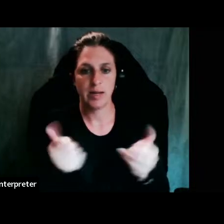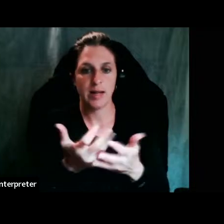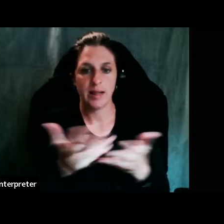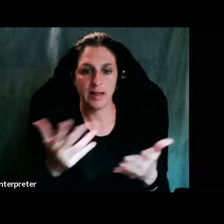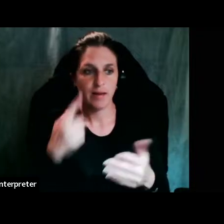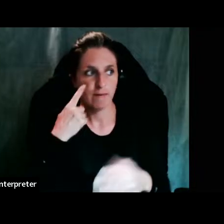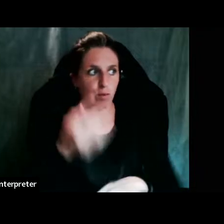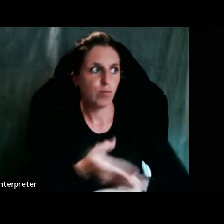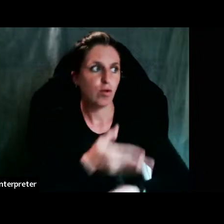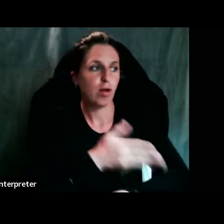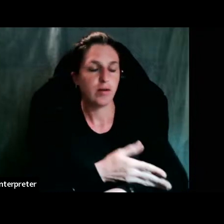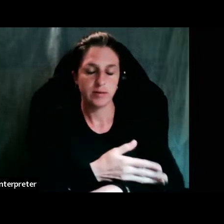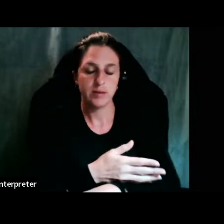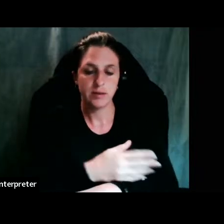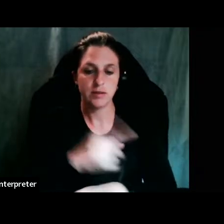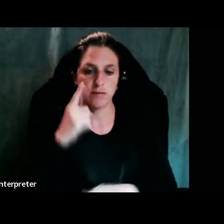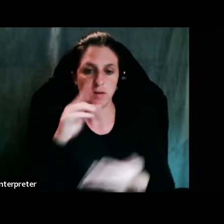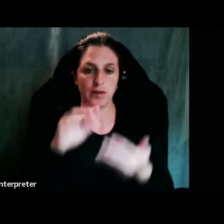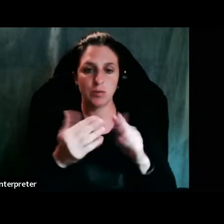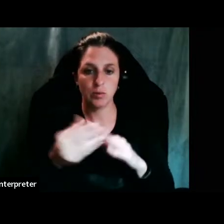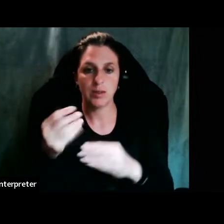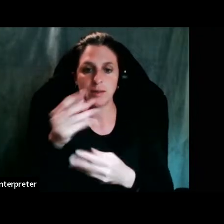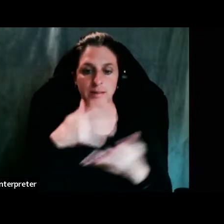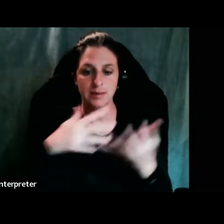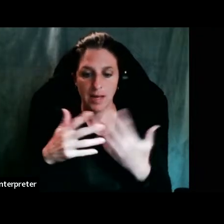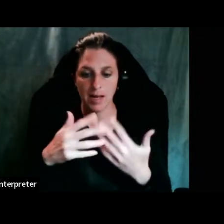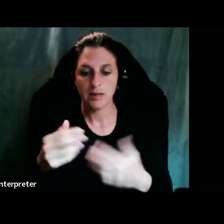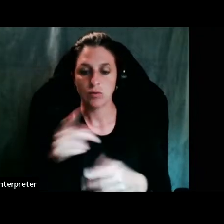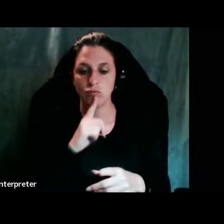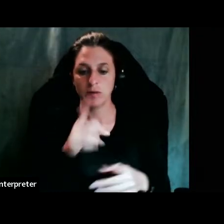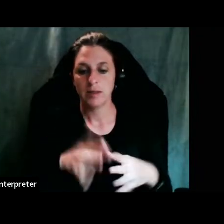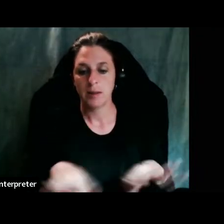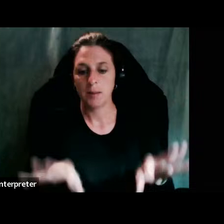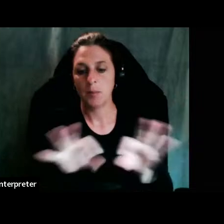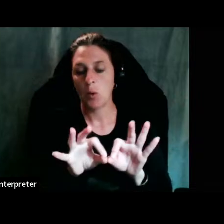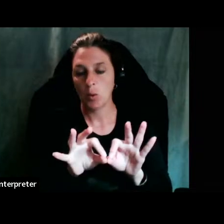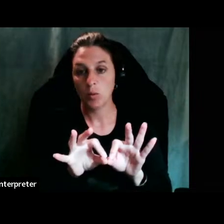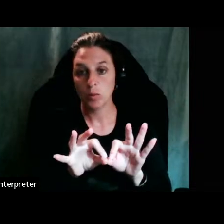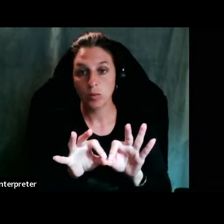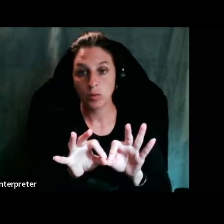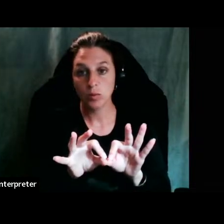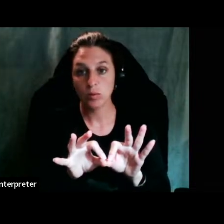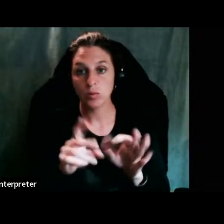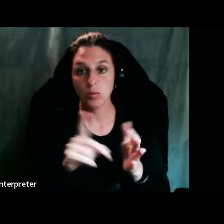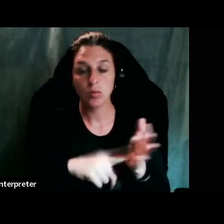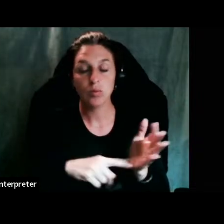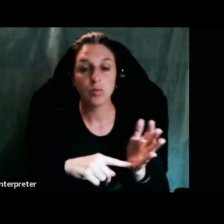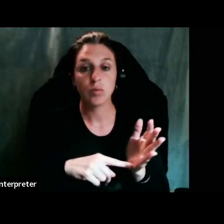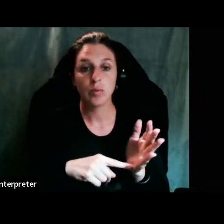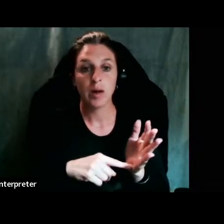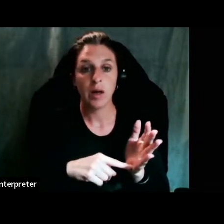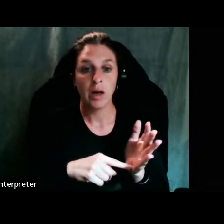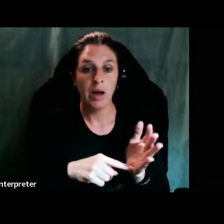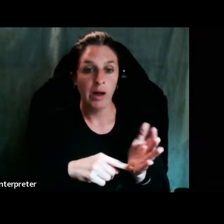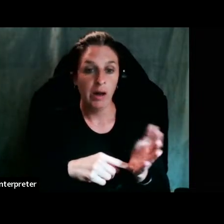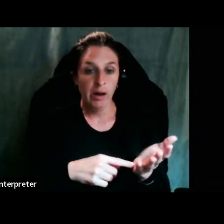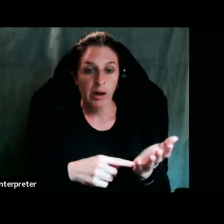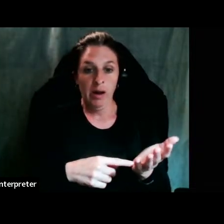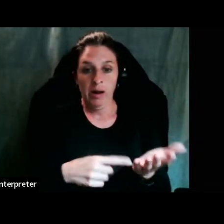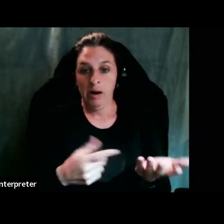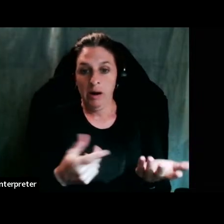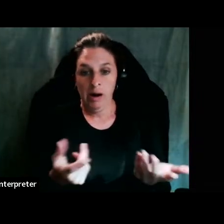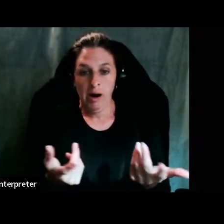so it's really important that we acknowledge those things. We still have book banning. We still have